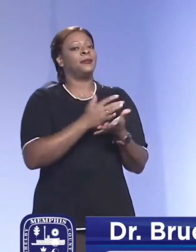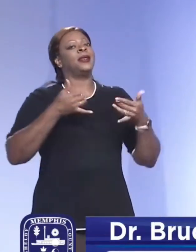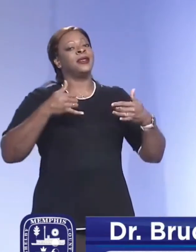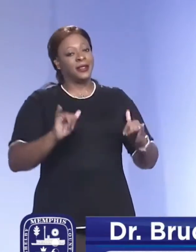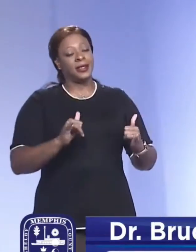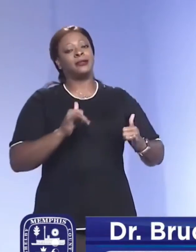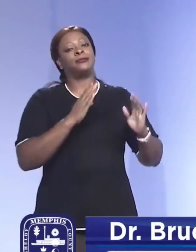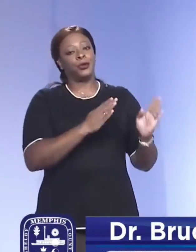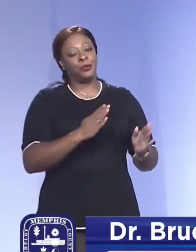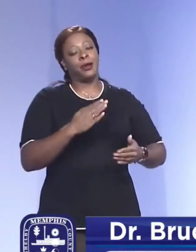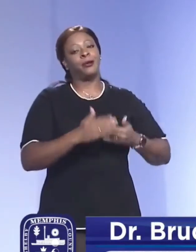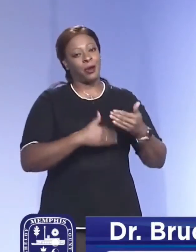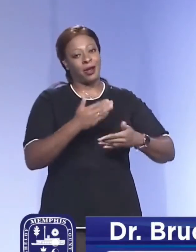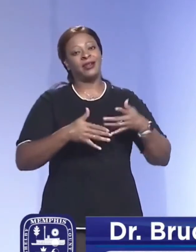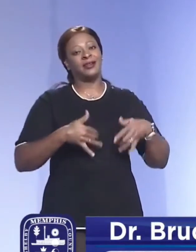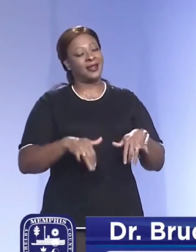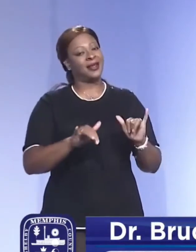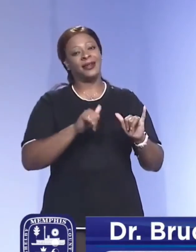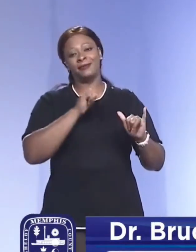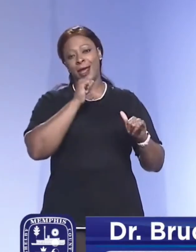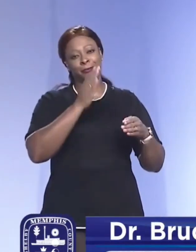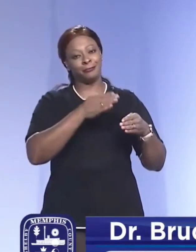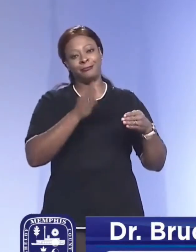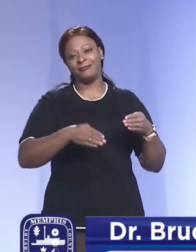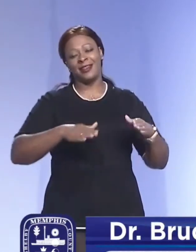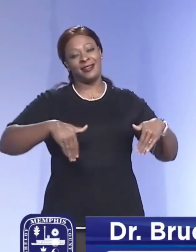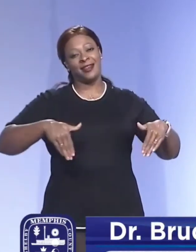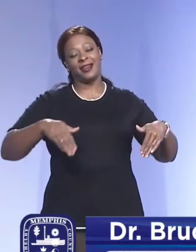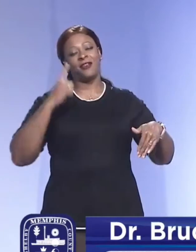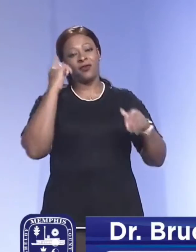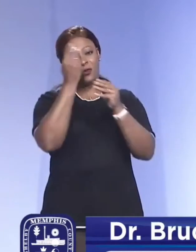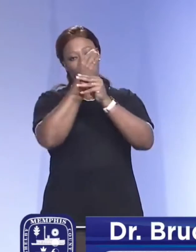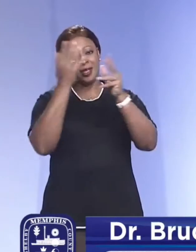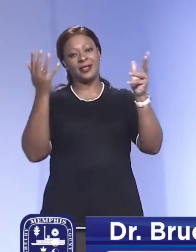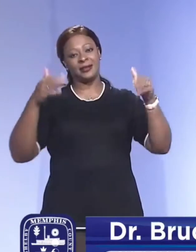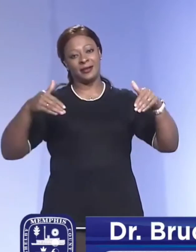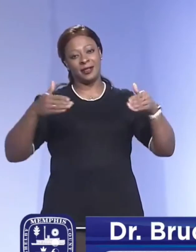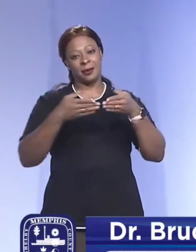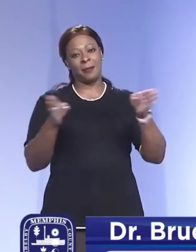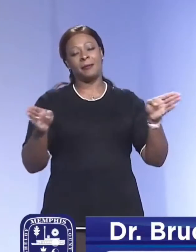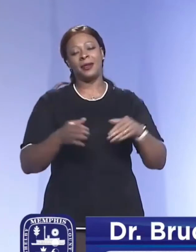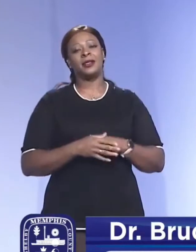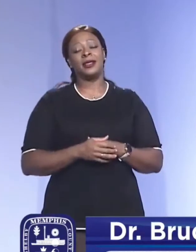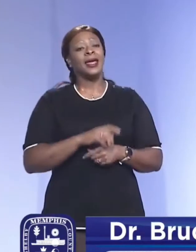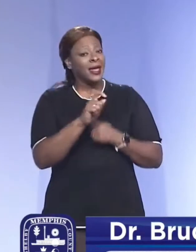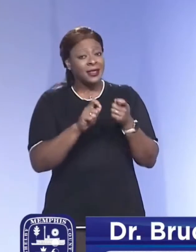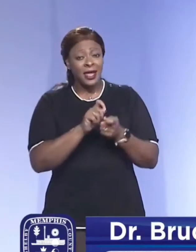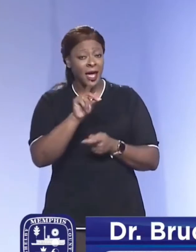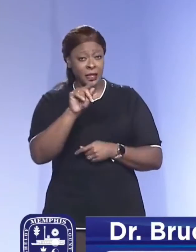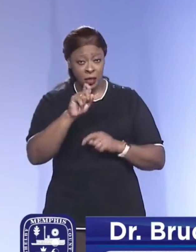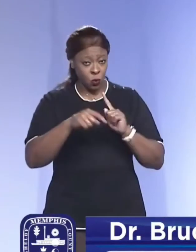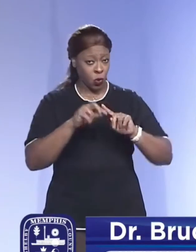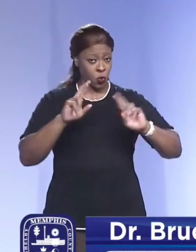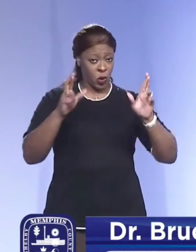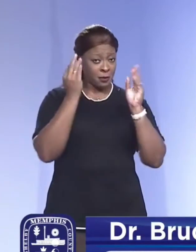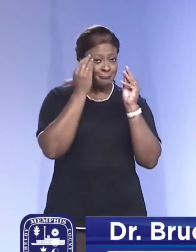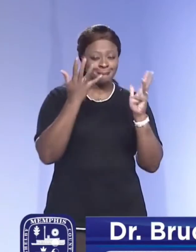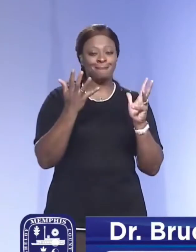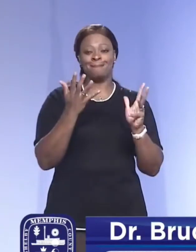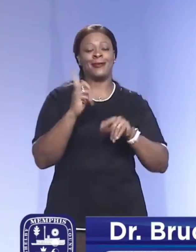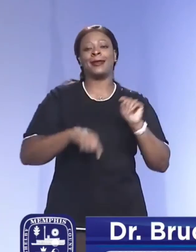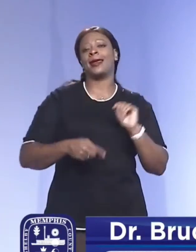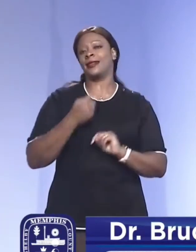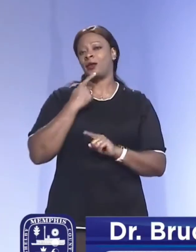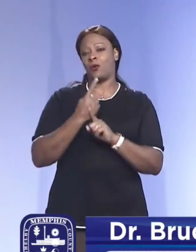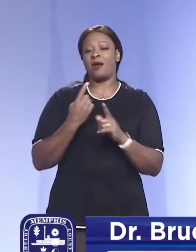being prepared, and it is not ready yet for release. The exact date I cannot give to